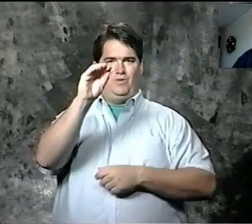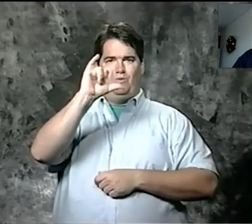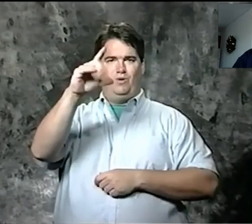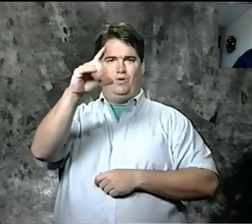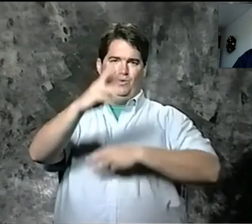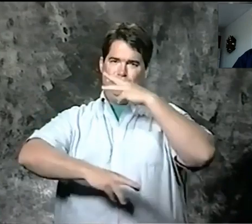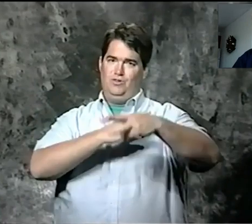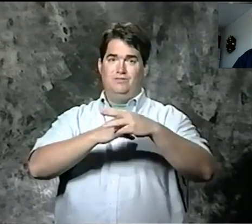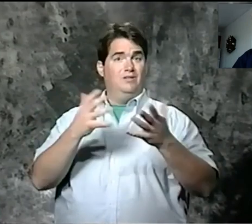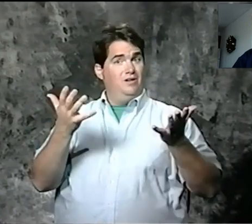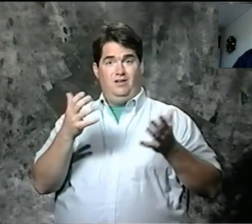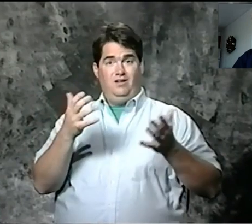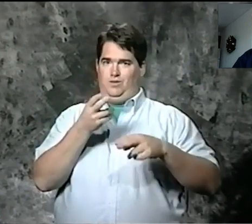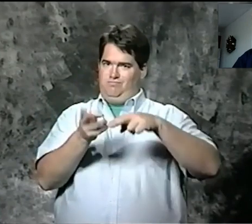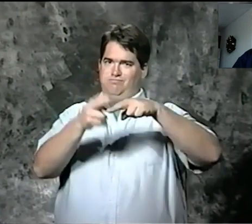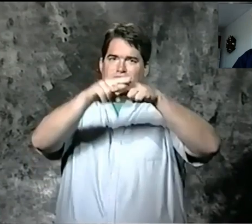They were trying to control the world.